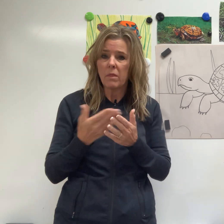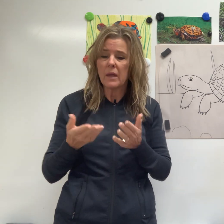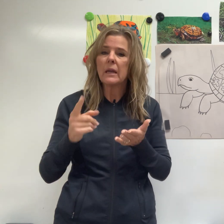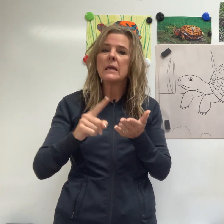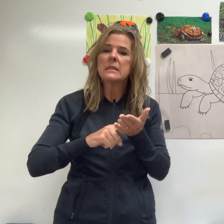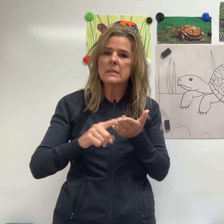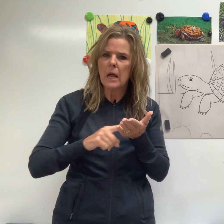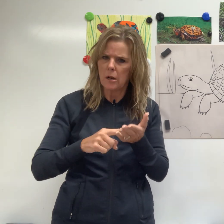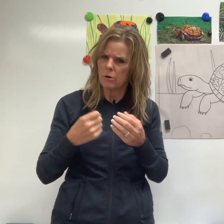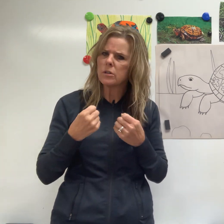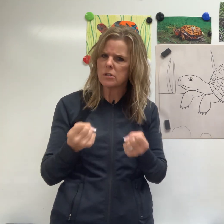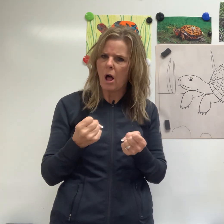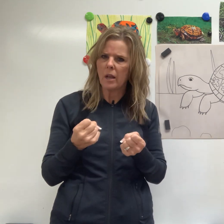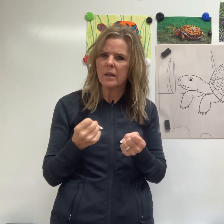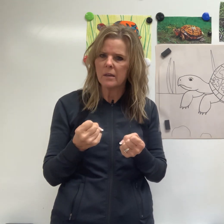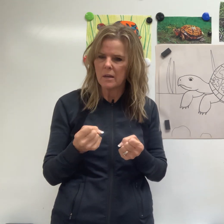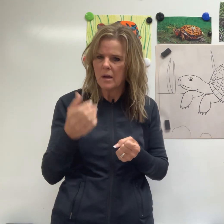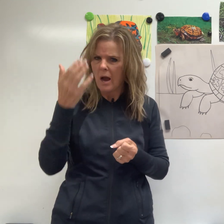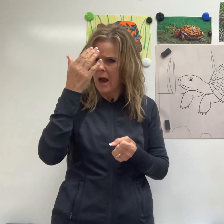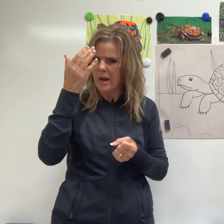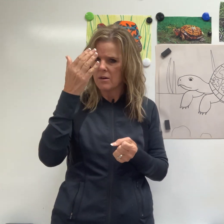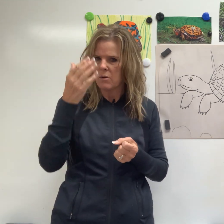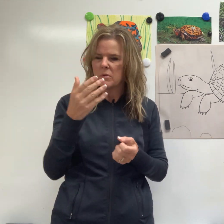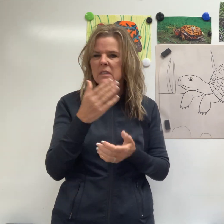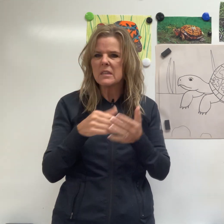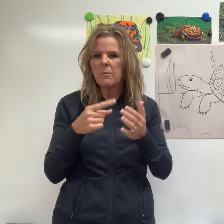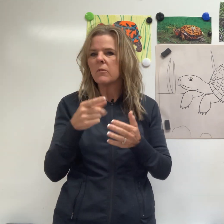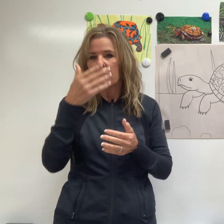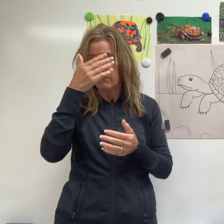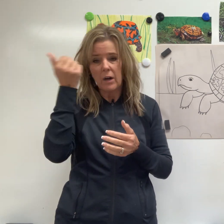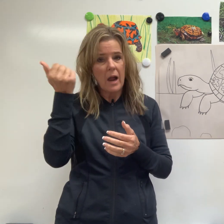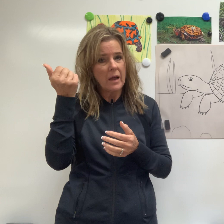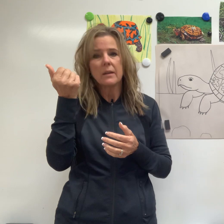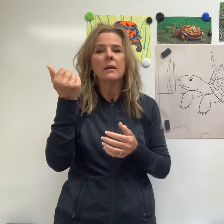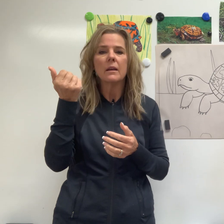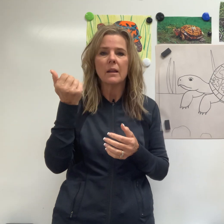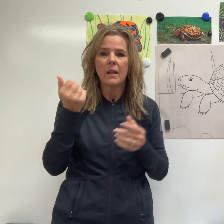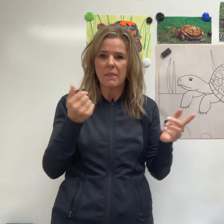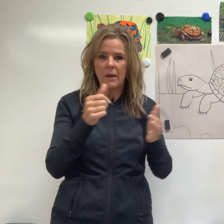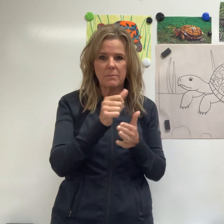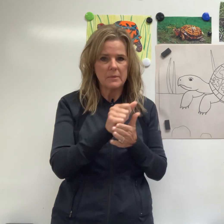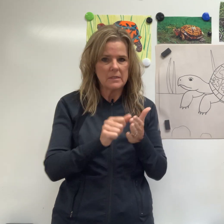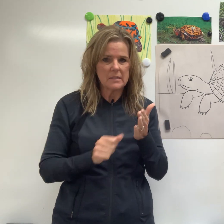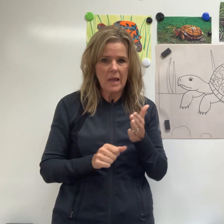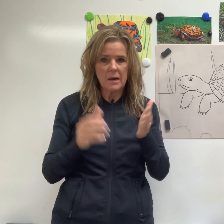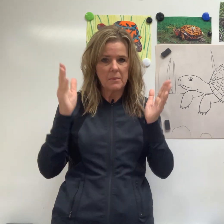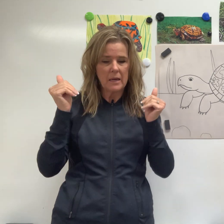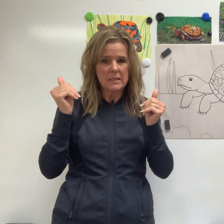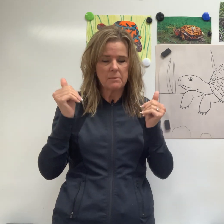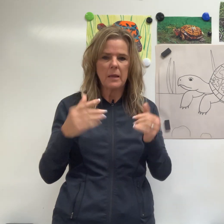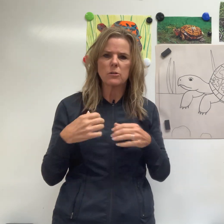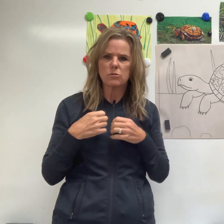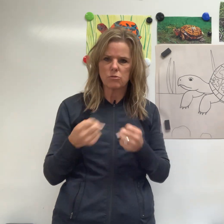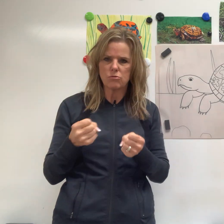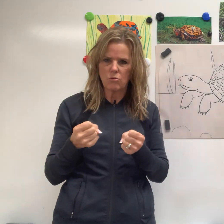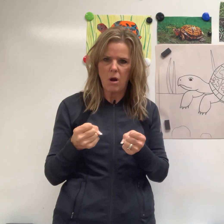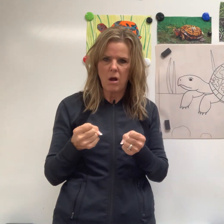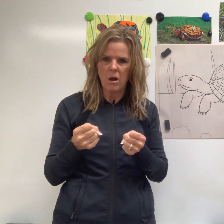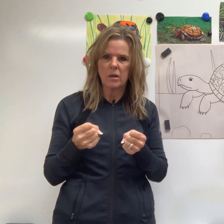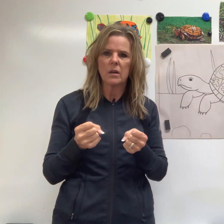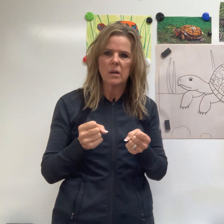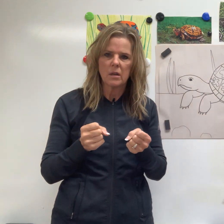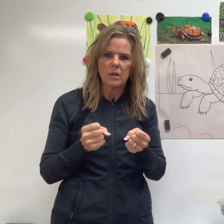coloring solidly. I did notice a few of us have sort of forgotten that Mrs. Adams expects solid coloring from first